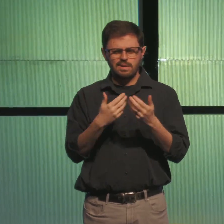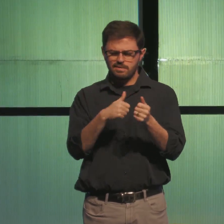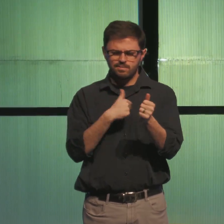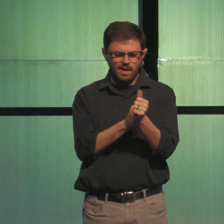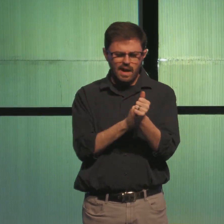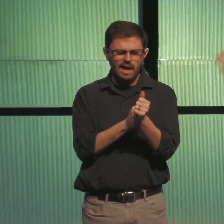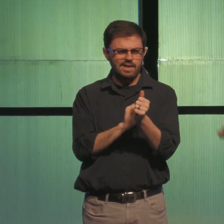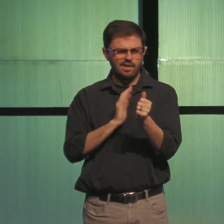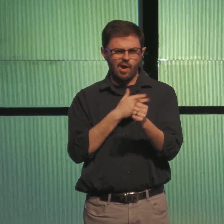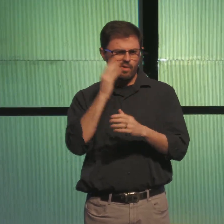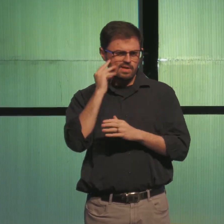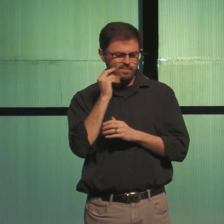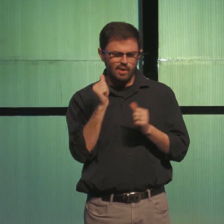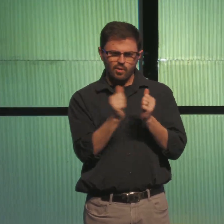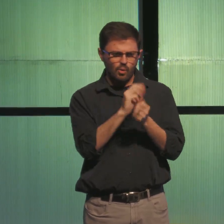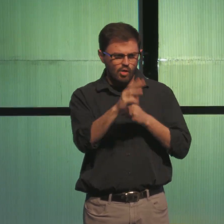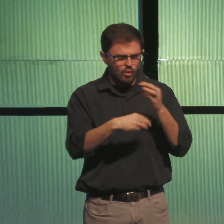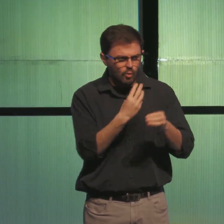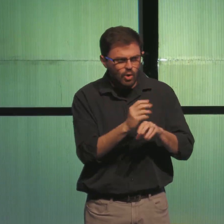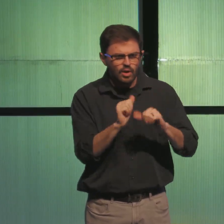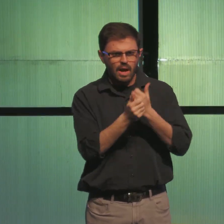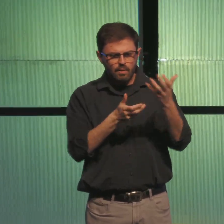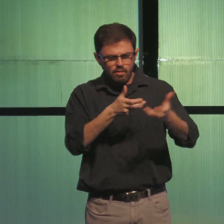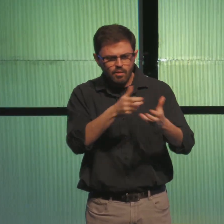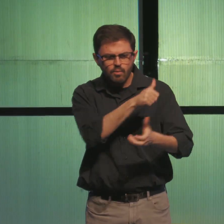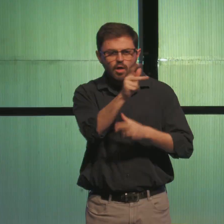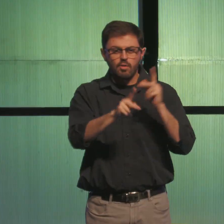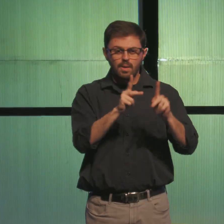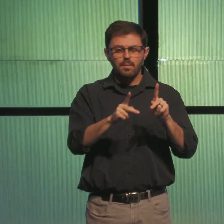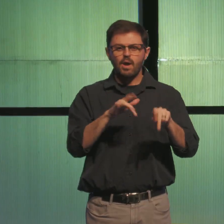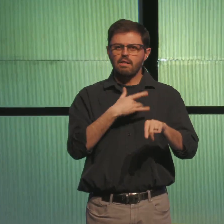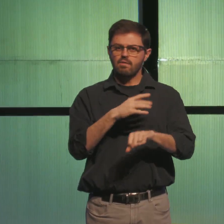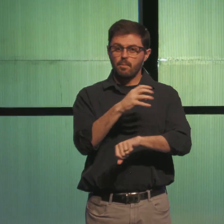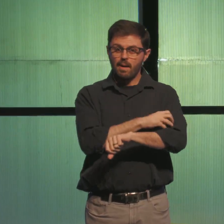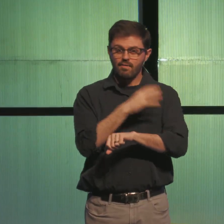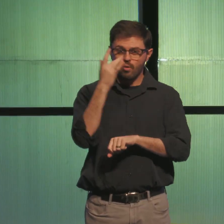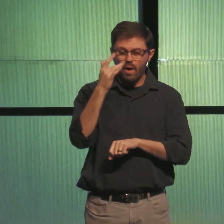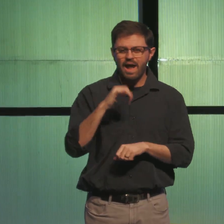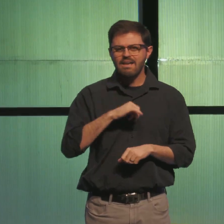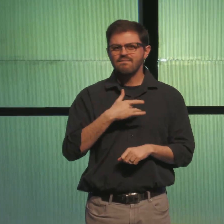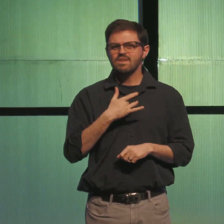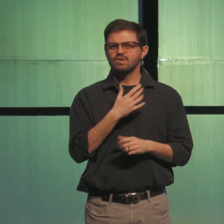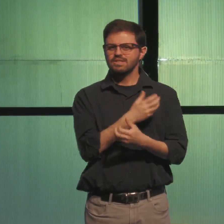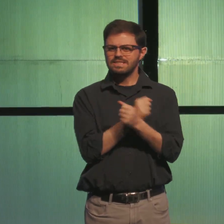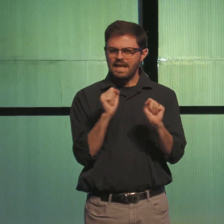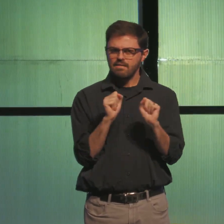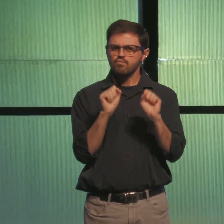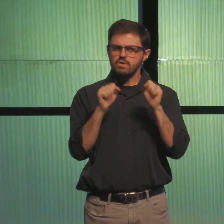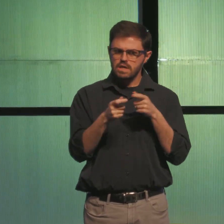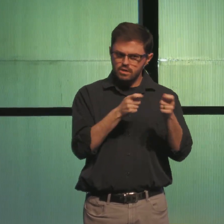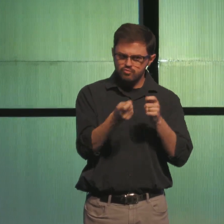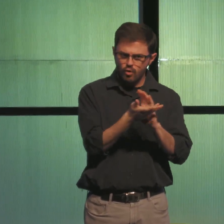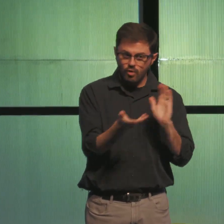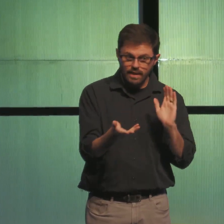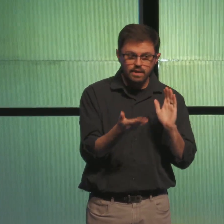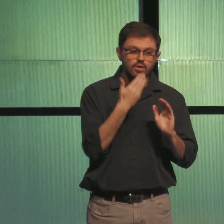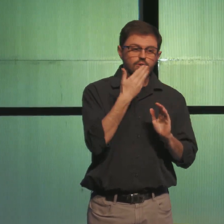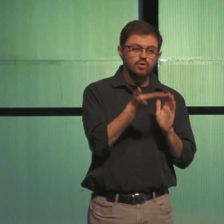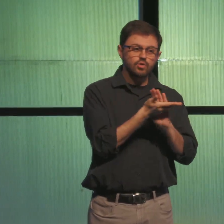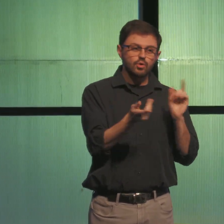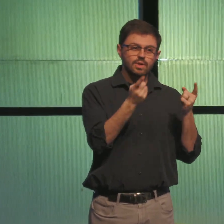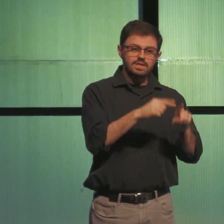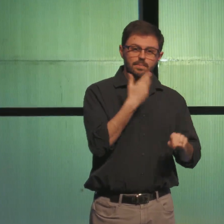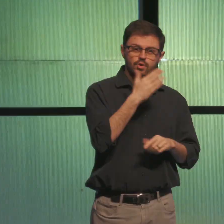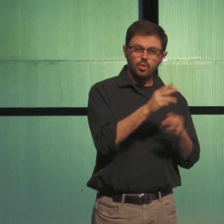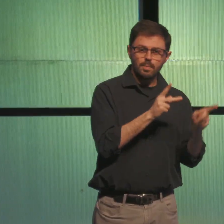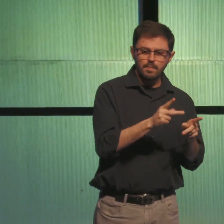world and the way in which we experience others. And it's powerful because it feels safe. It feels like we can control some things. Like good things happen to good people, bad